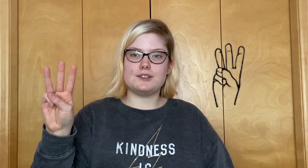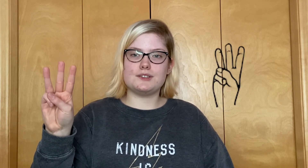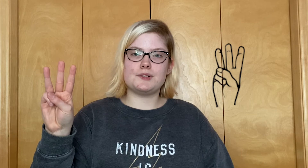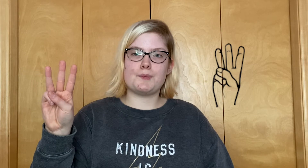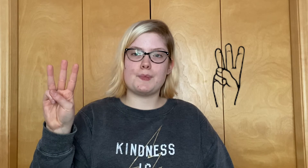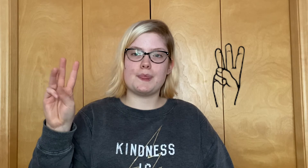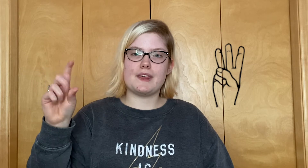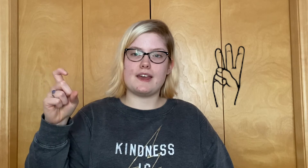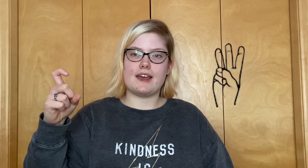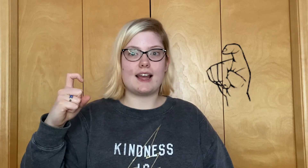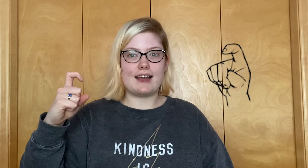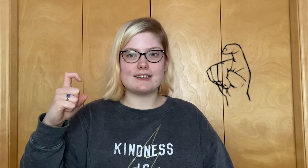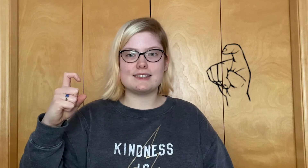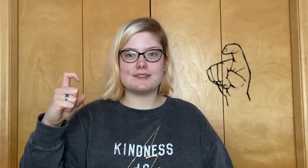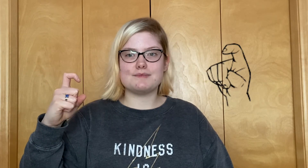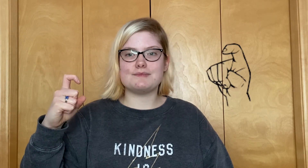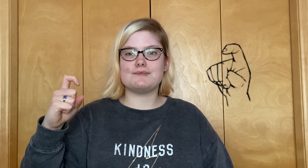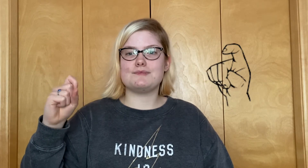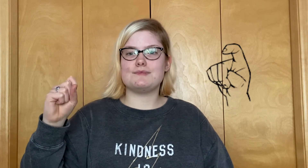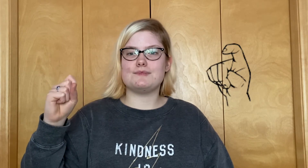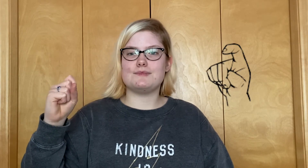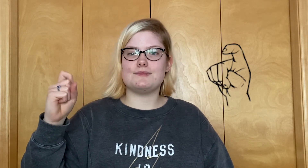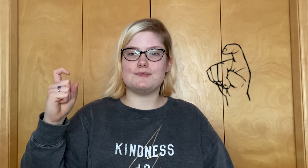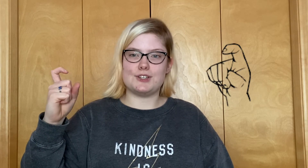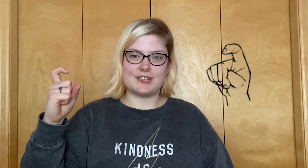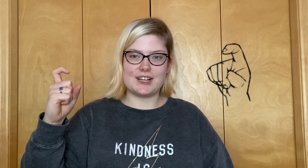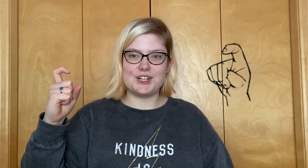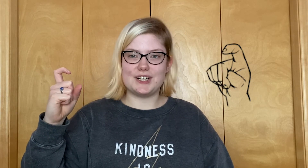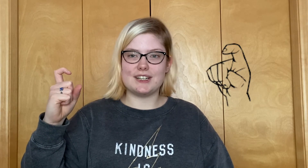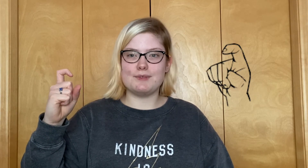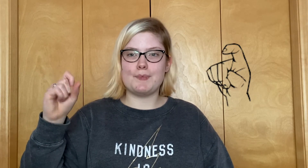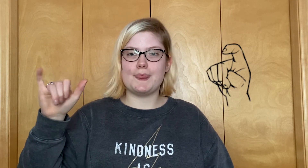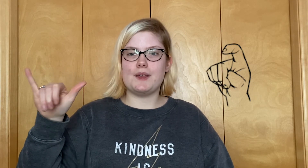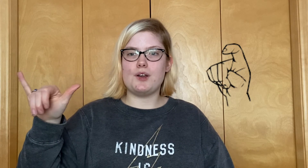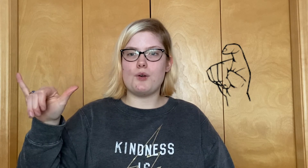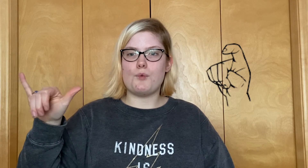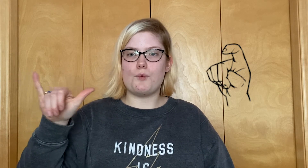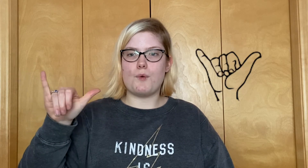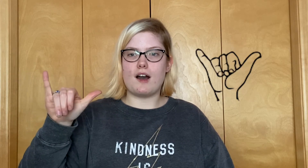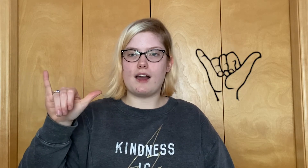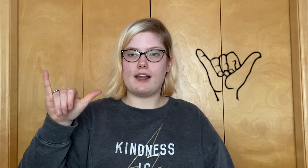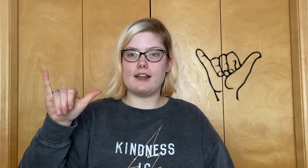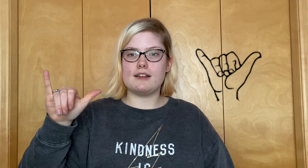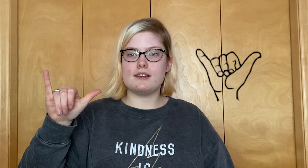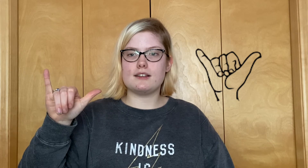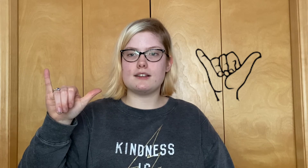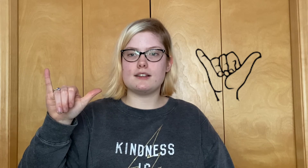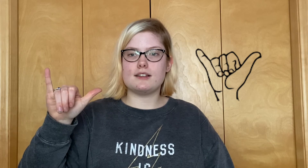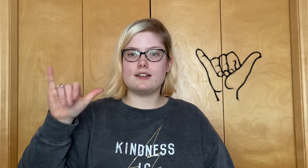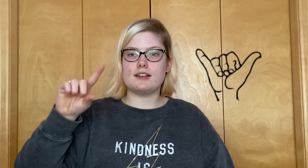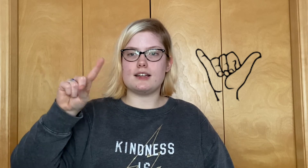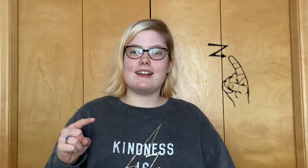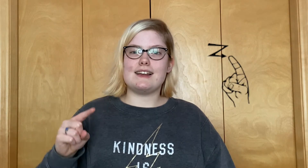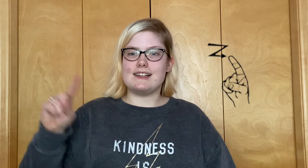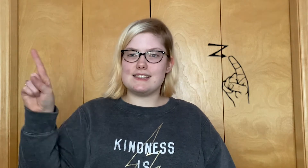W, X, just like a hook, Y, and